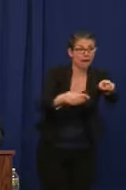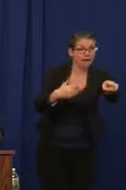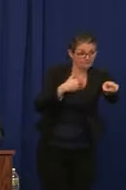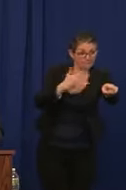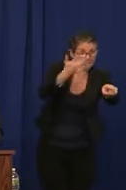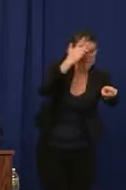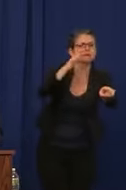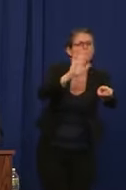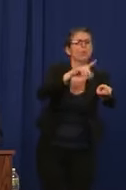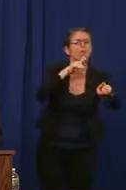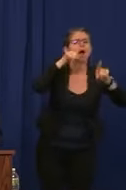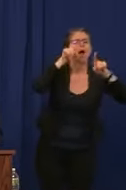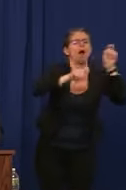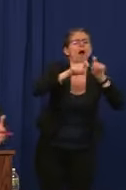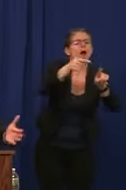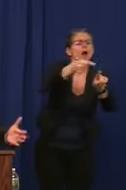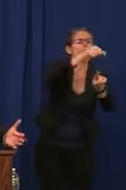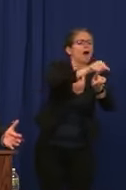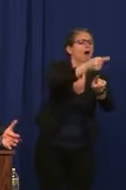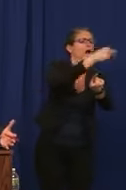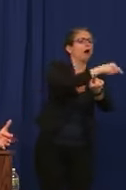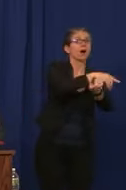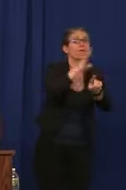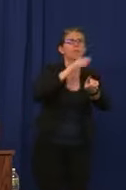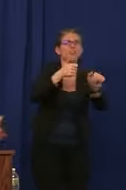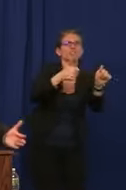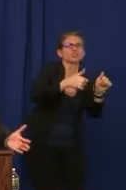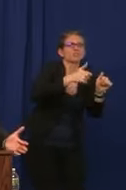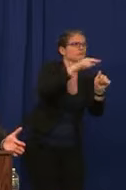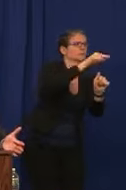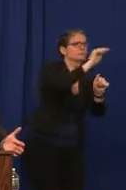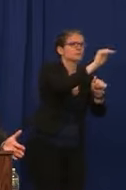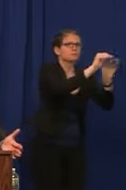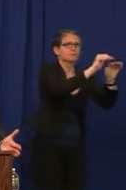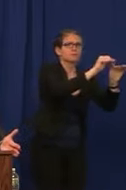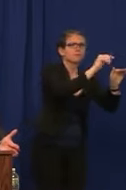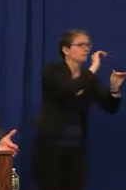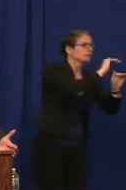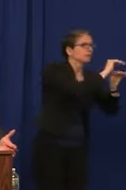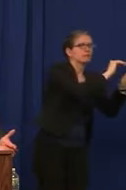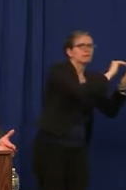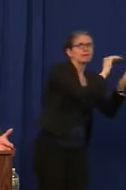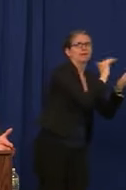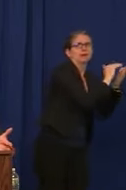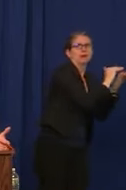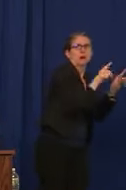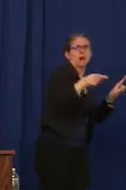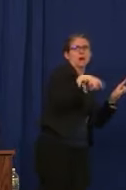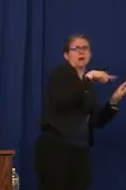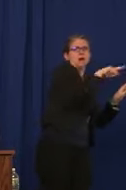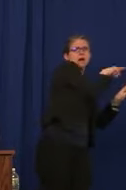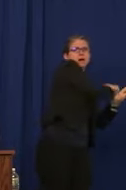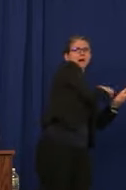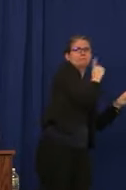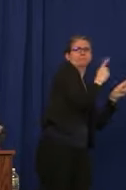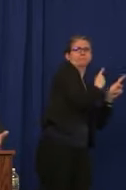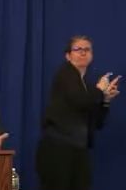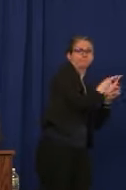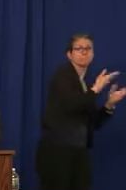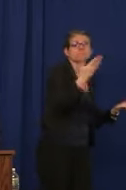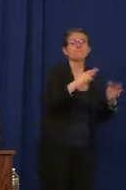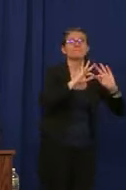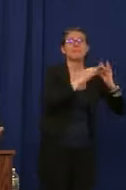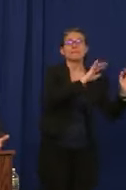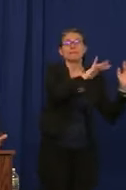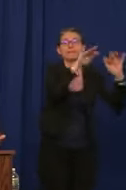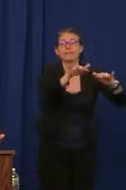in by a resident who may have, say, temporarily been visiting family members who may have been ill, or whether